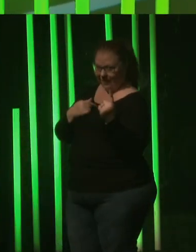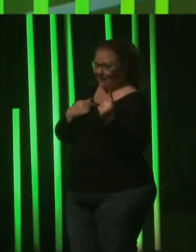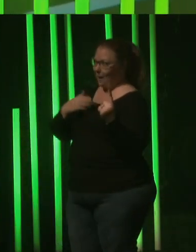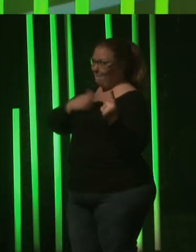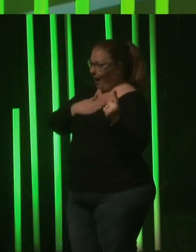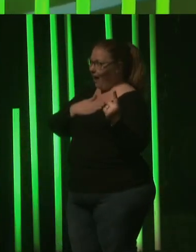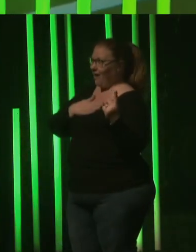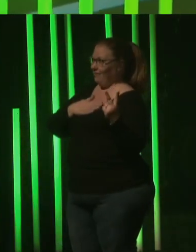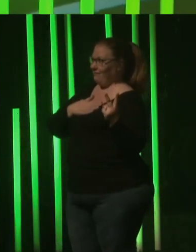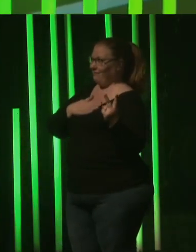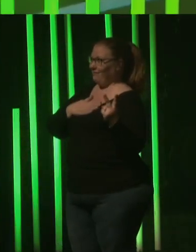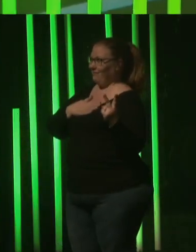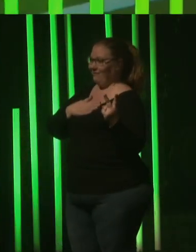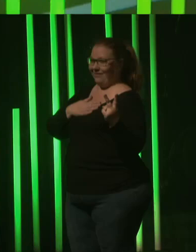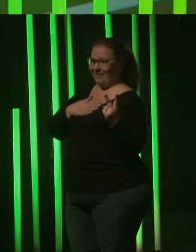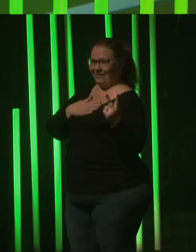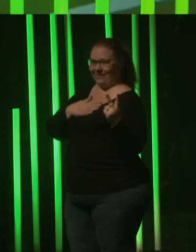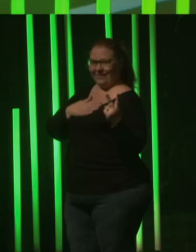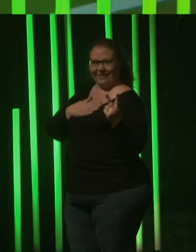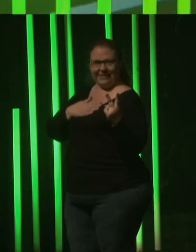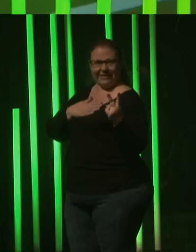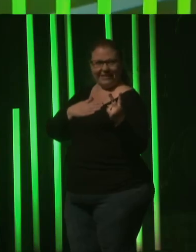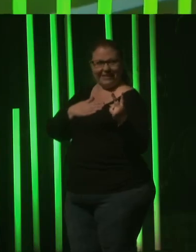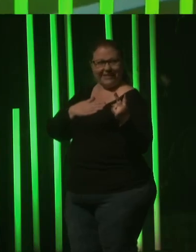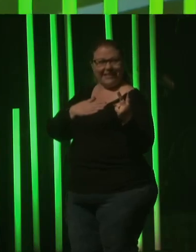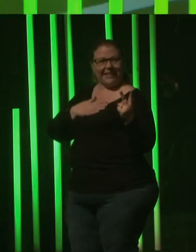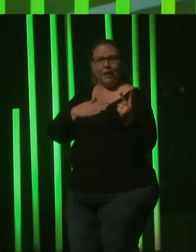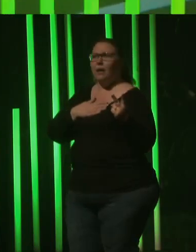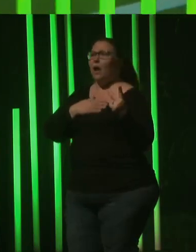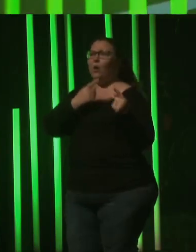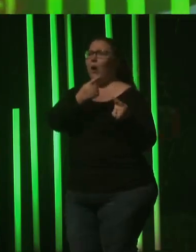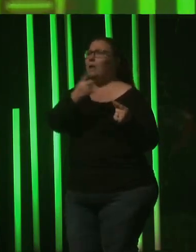My. One. Oh, Lord.